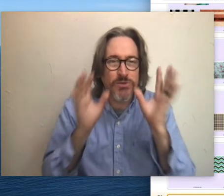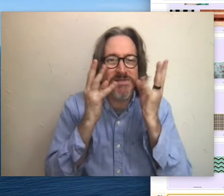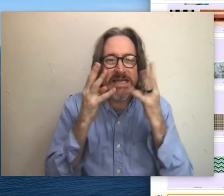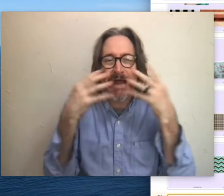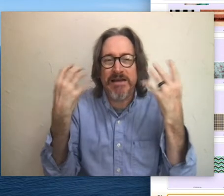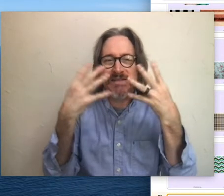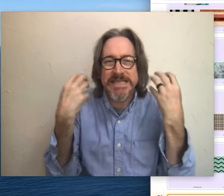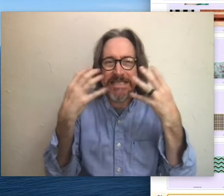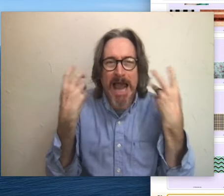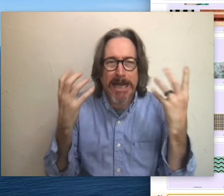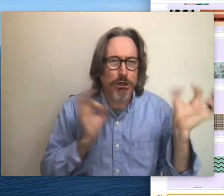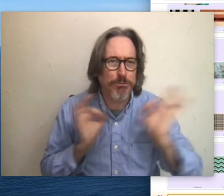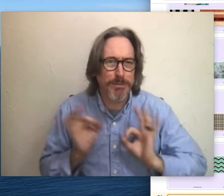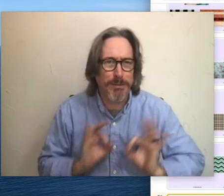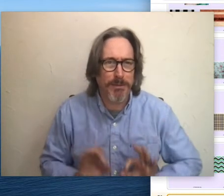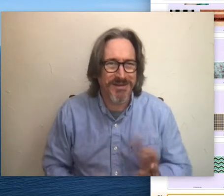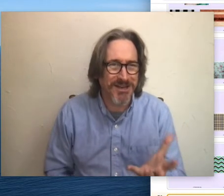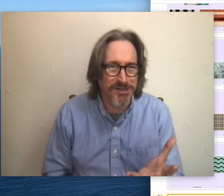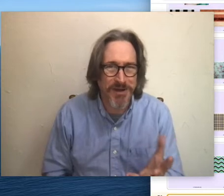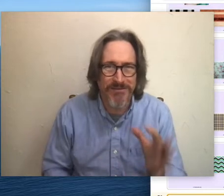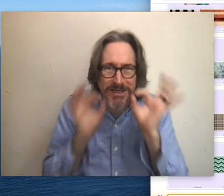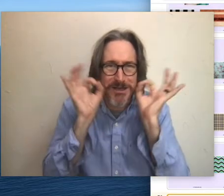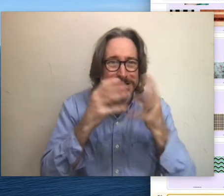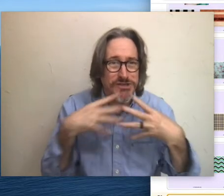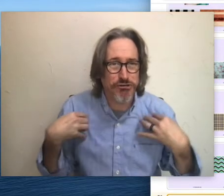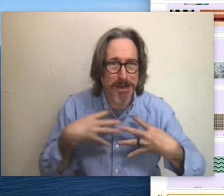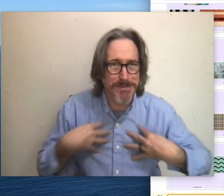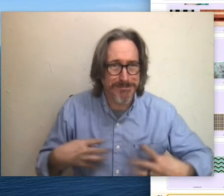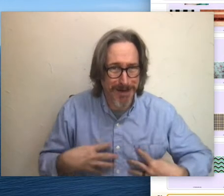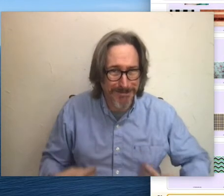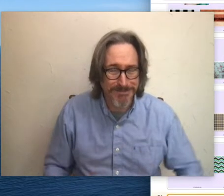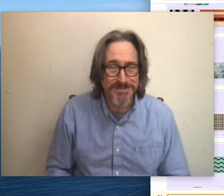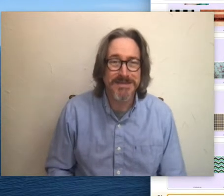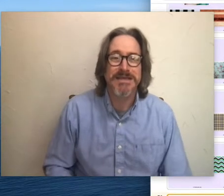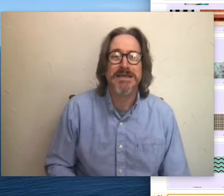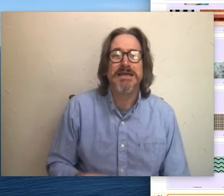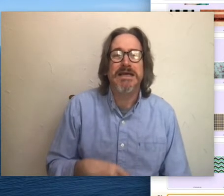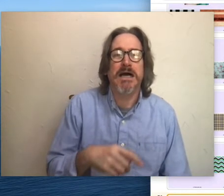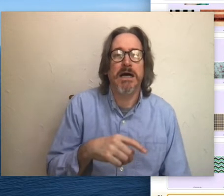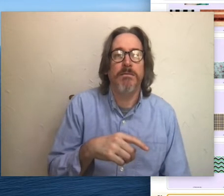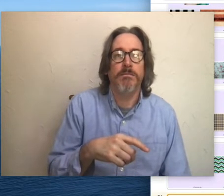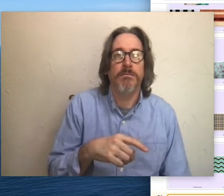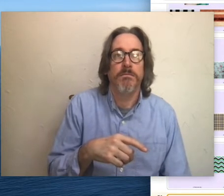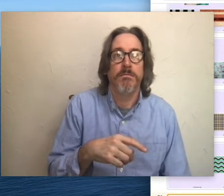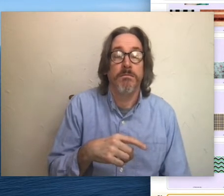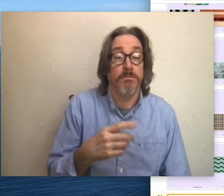that's what I've seen. I've seen tiger, but tigers don't have that. Tigers have stripes, right?